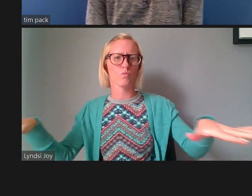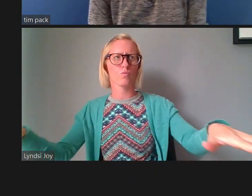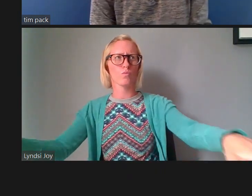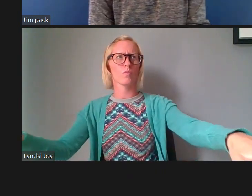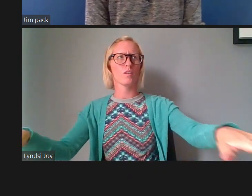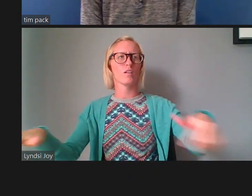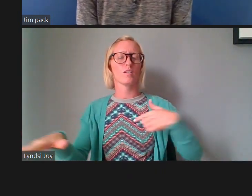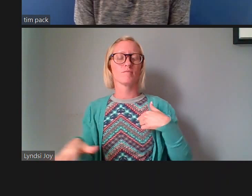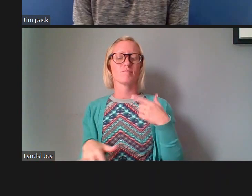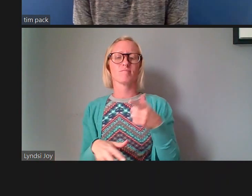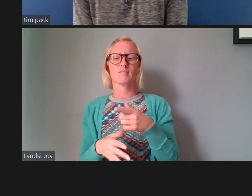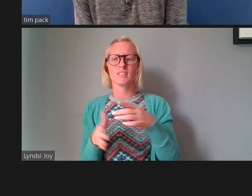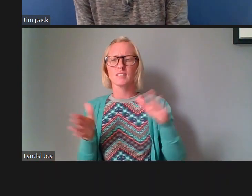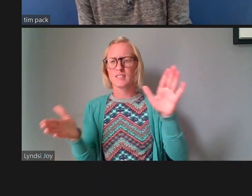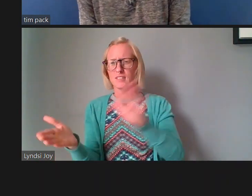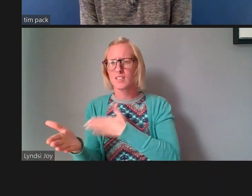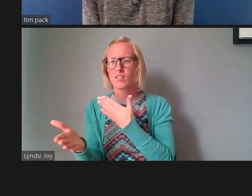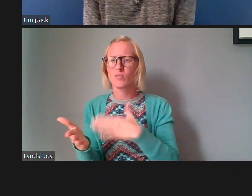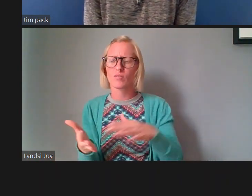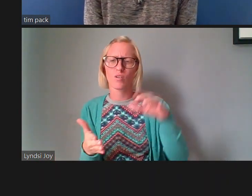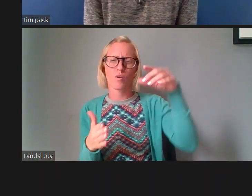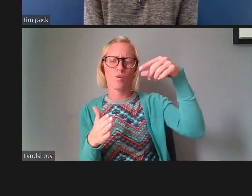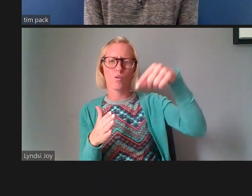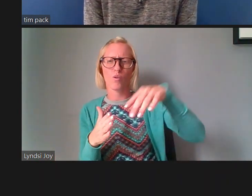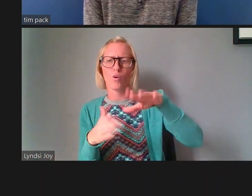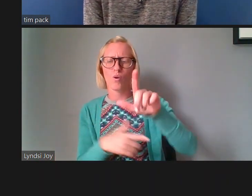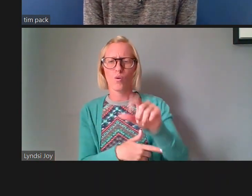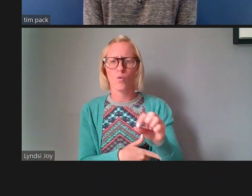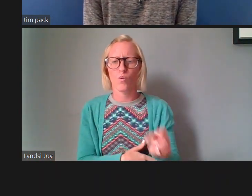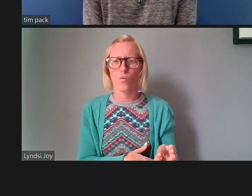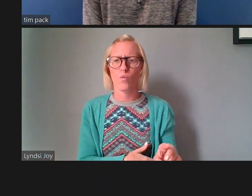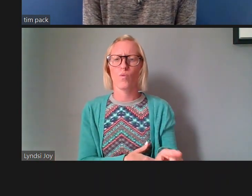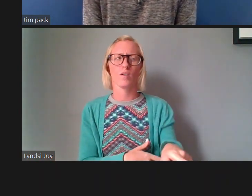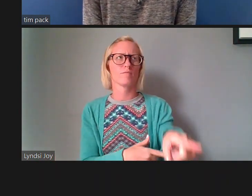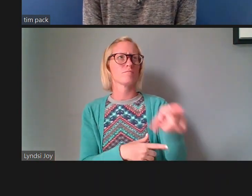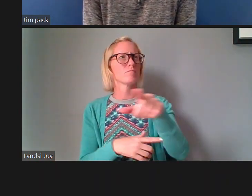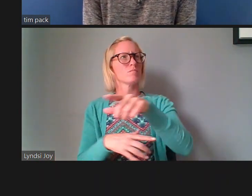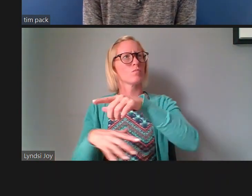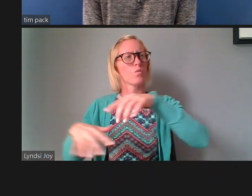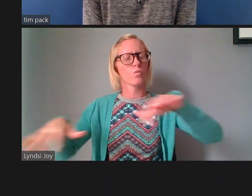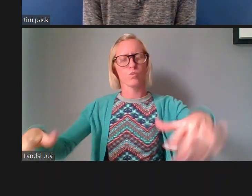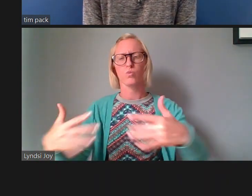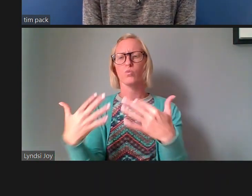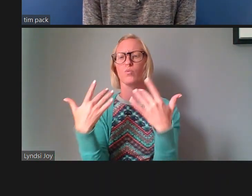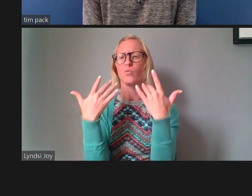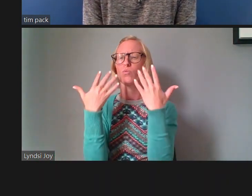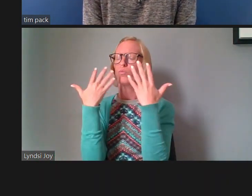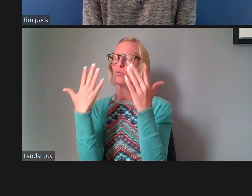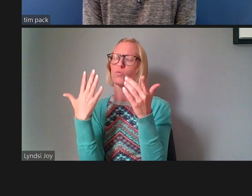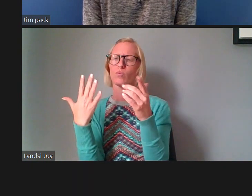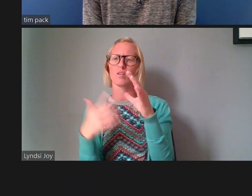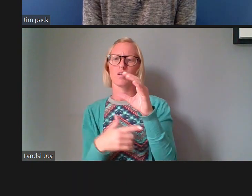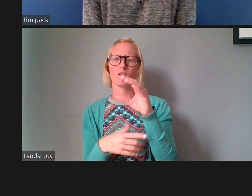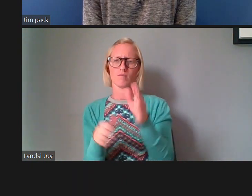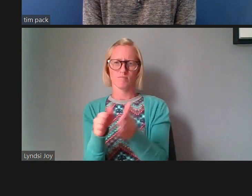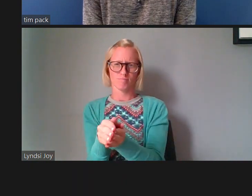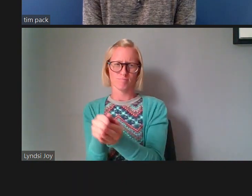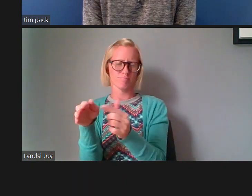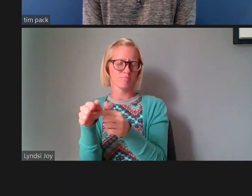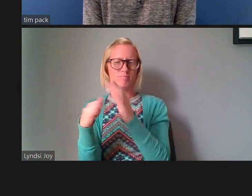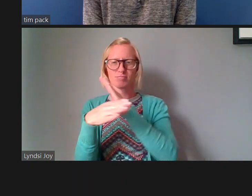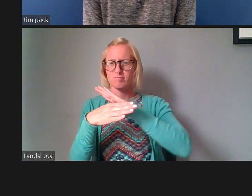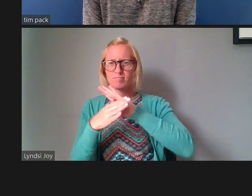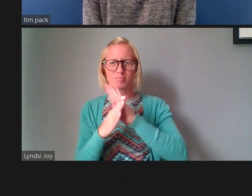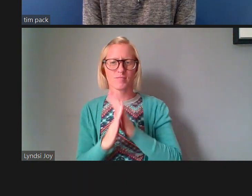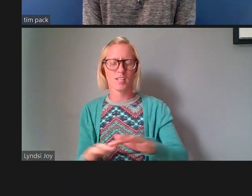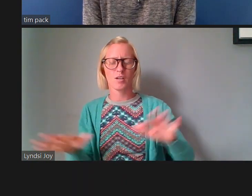The note dropped the octave, became a low wubber, was a rush of air. The conch was silent, a gleaming tusk.